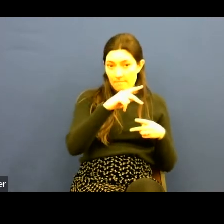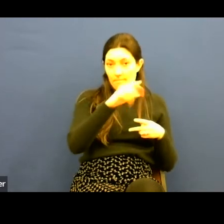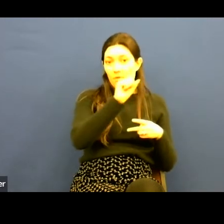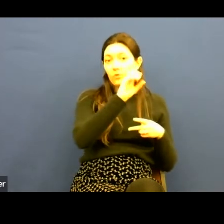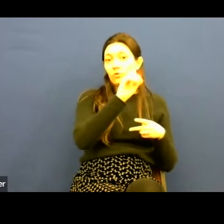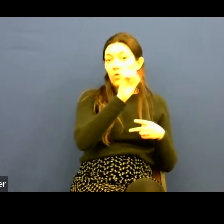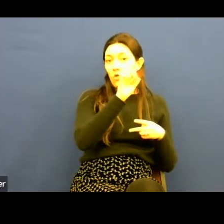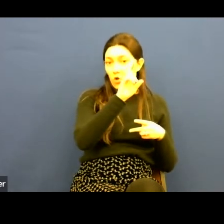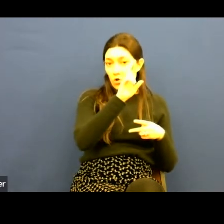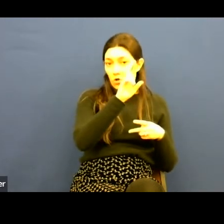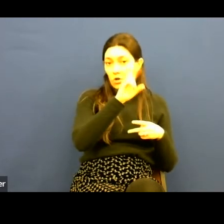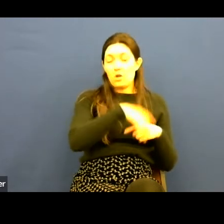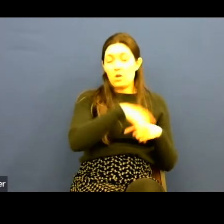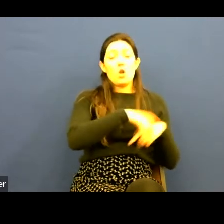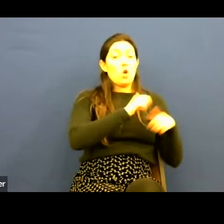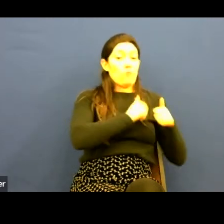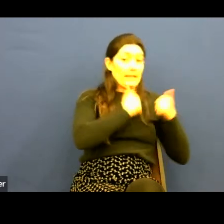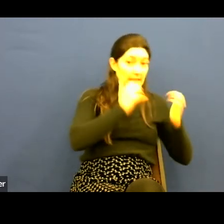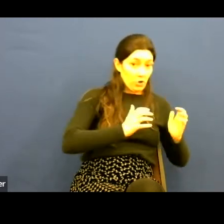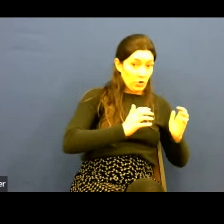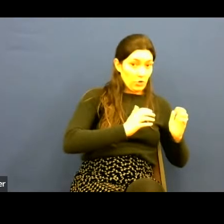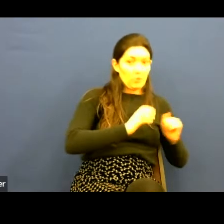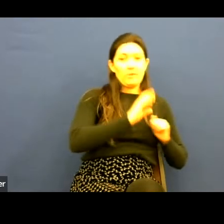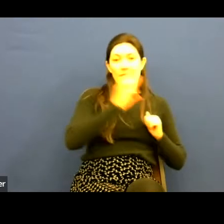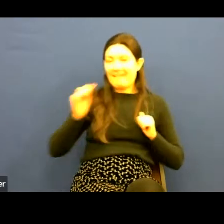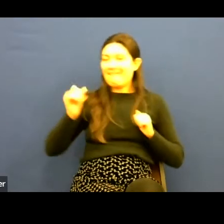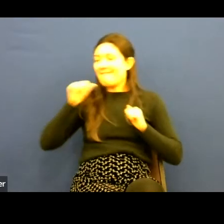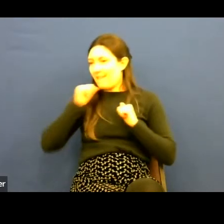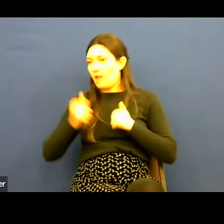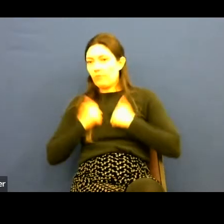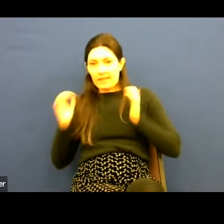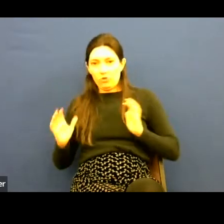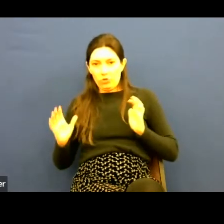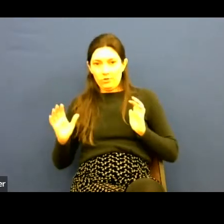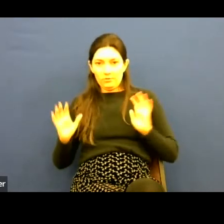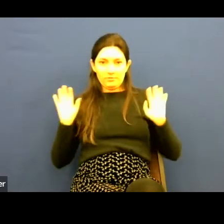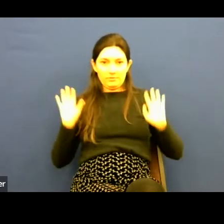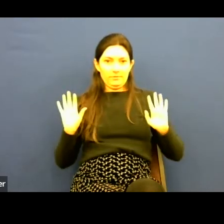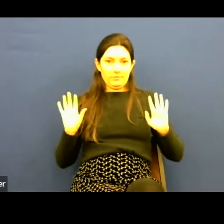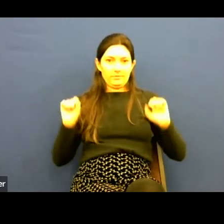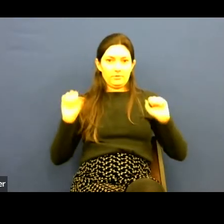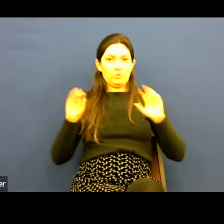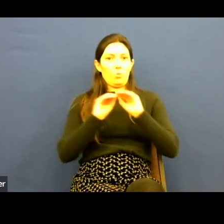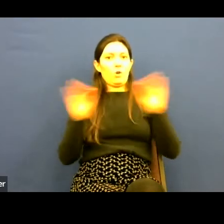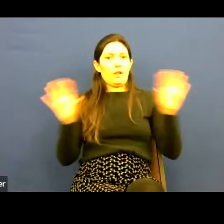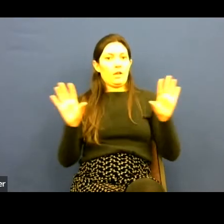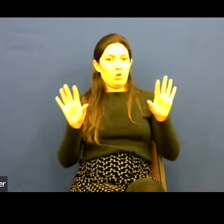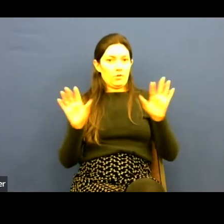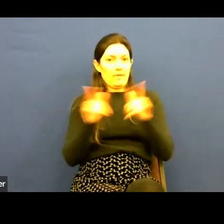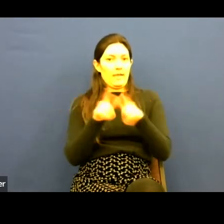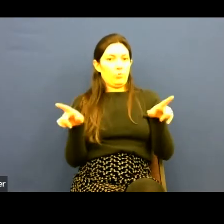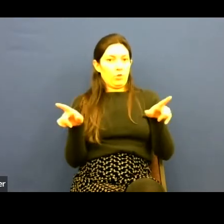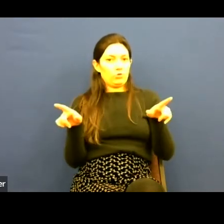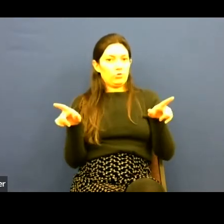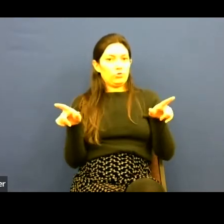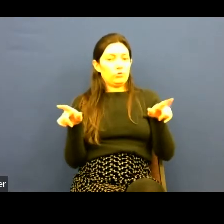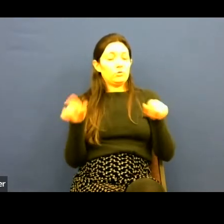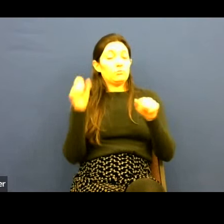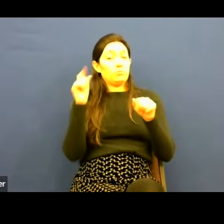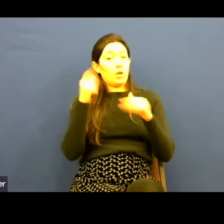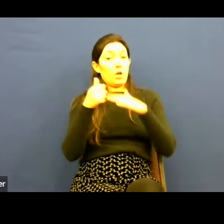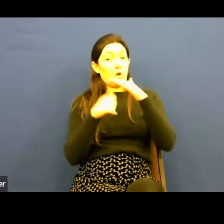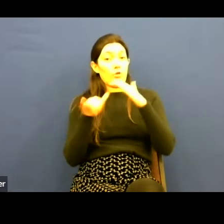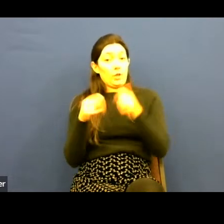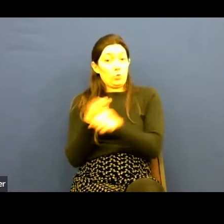rooftop solar. Do we do non-residential for the second? Yeah. So, but then in the uses in